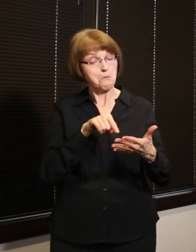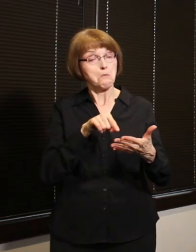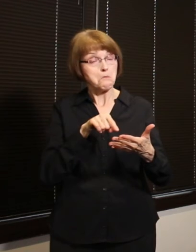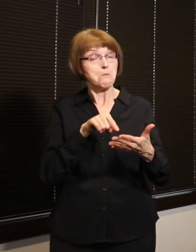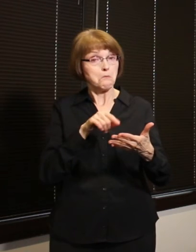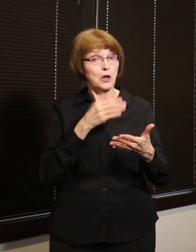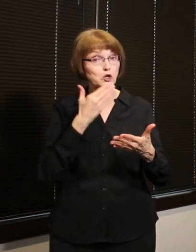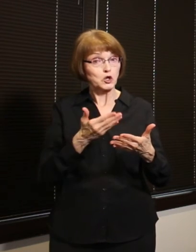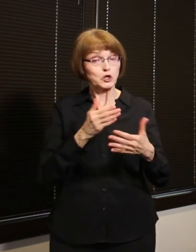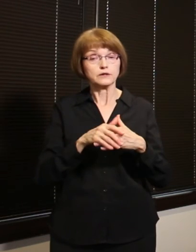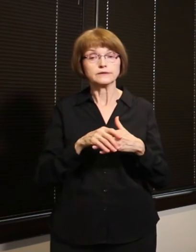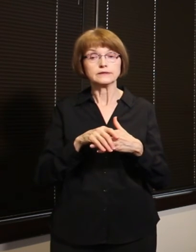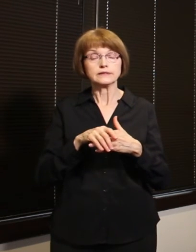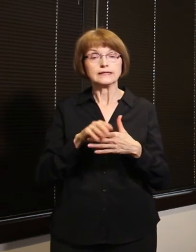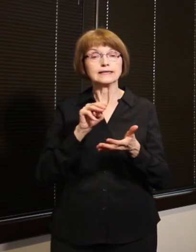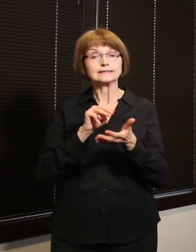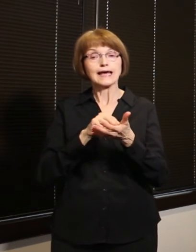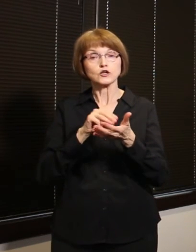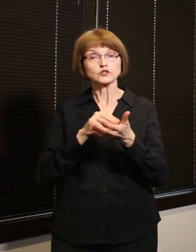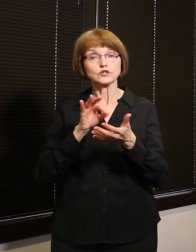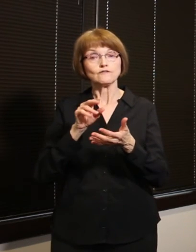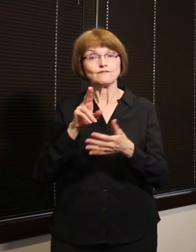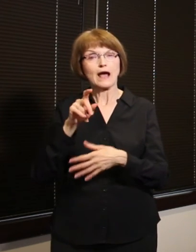heard Dr. Fauci yesterday